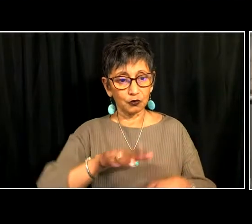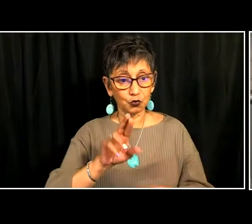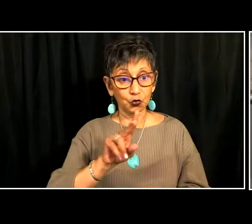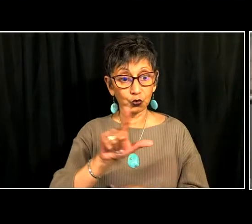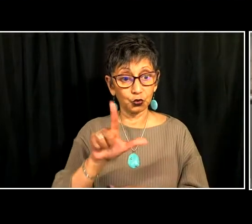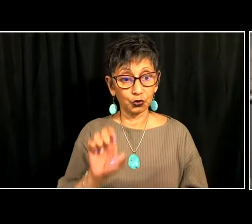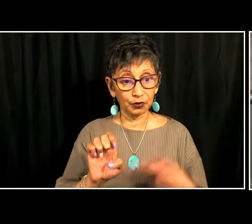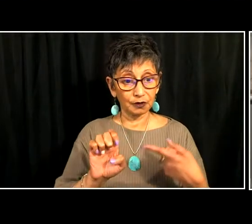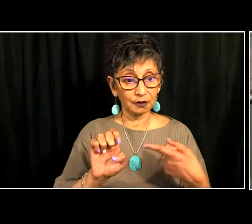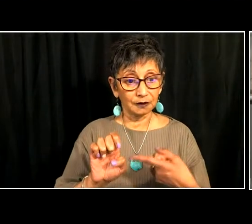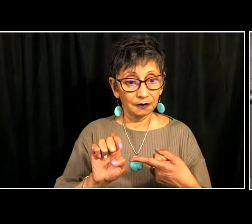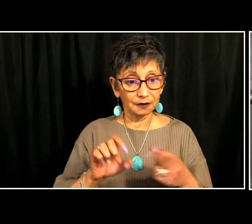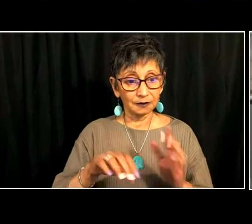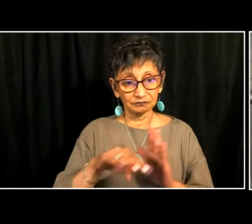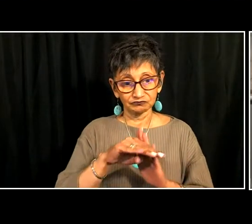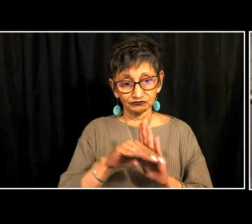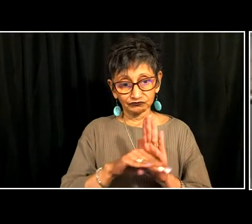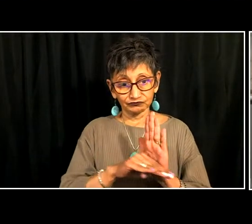So